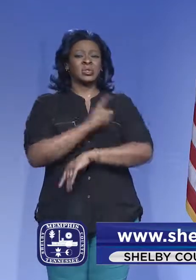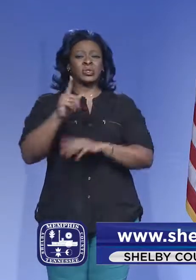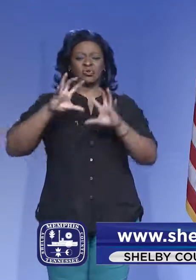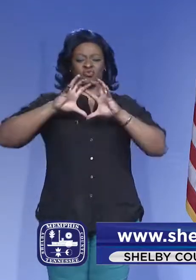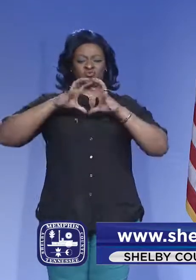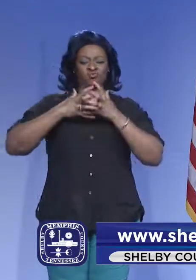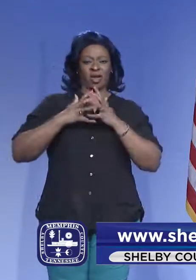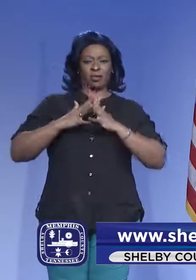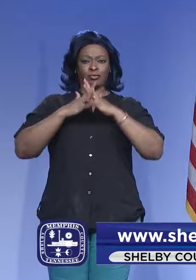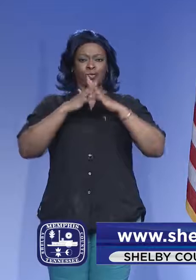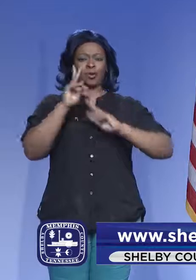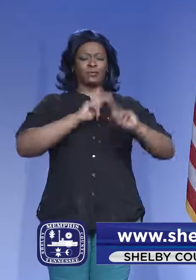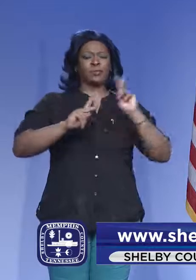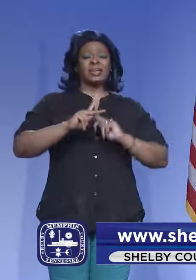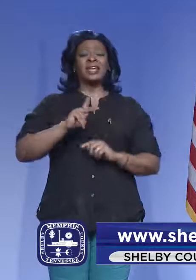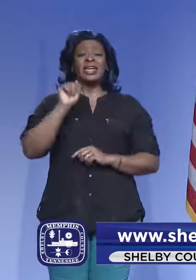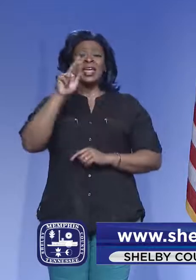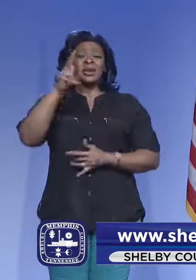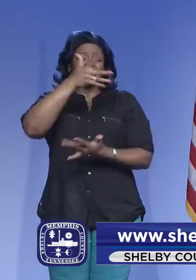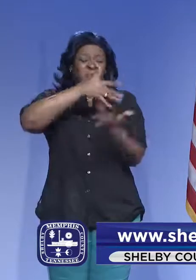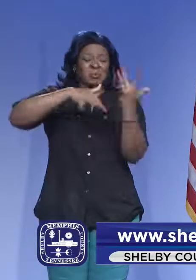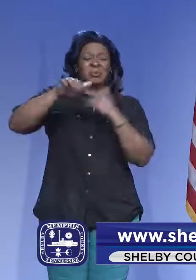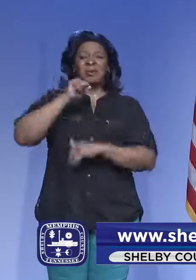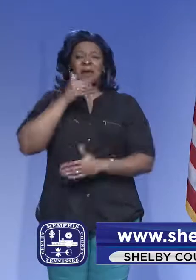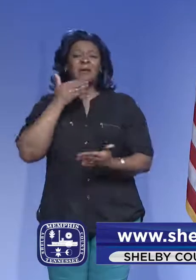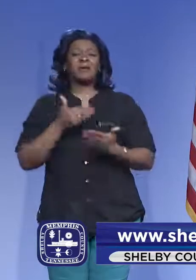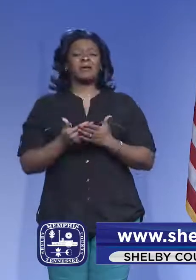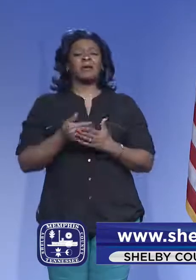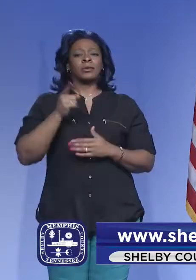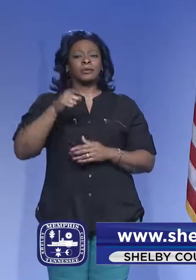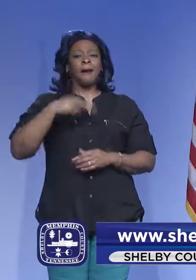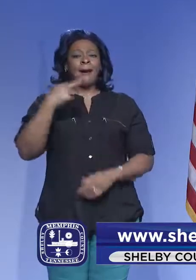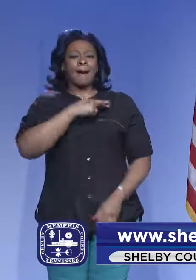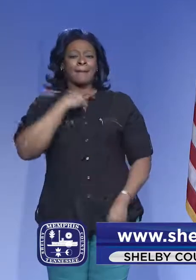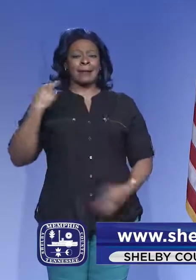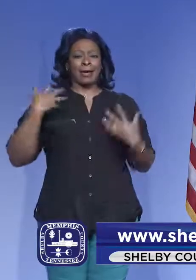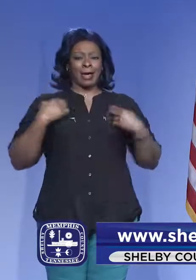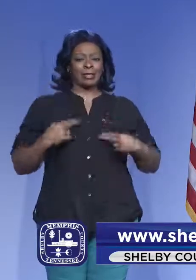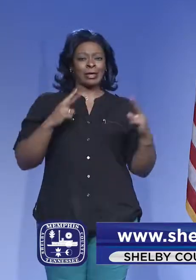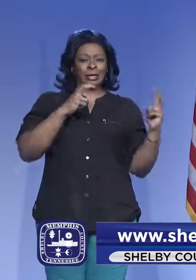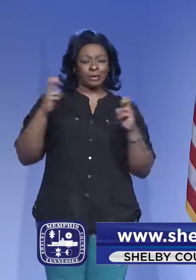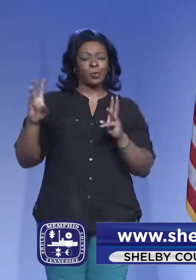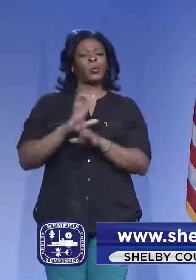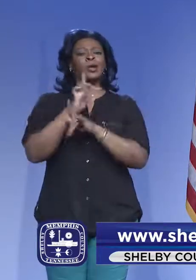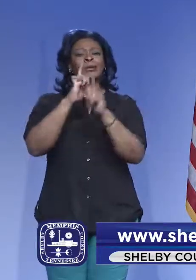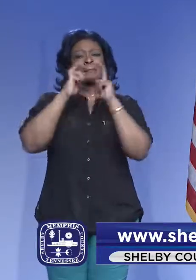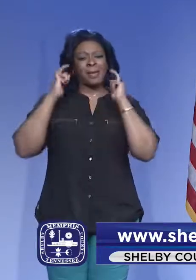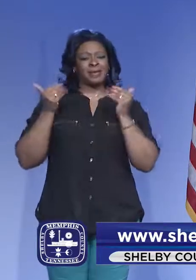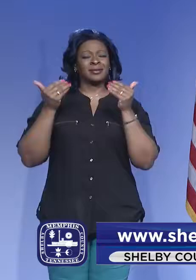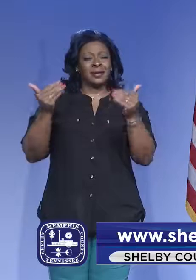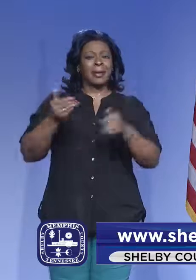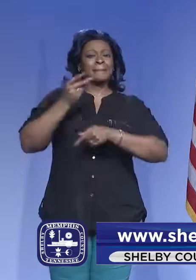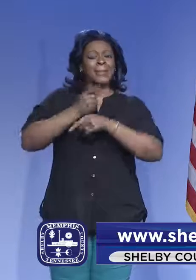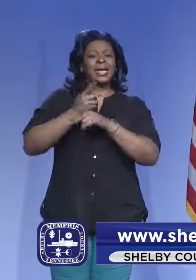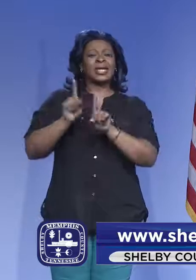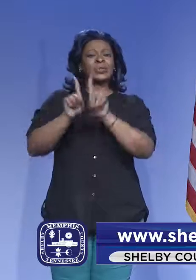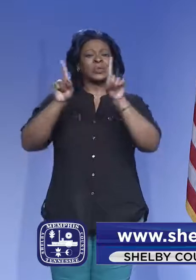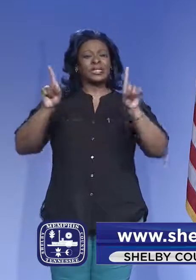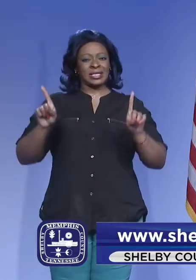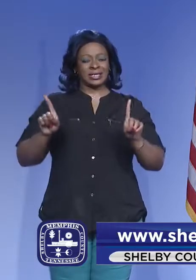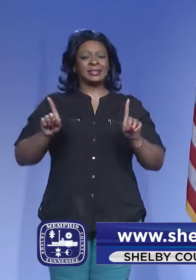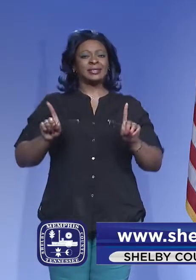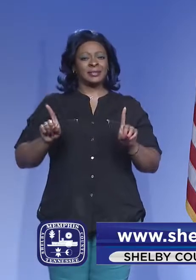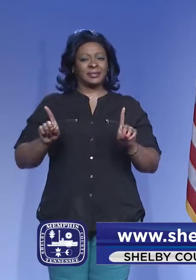crowded place, poor ventilation, you're at risk, wear your mask. Maintain social